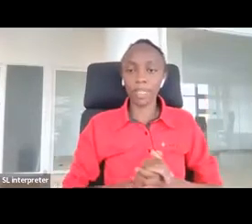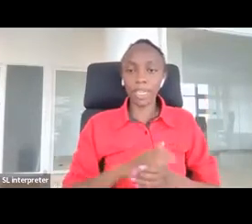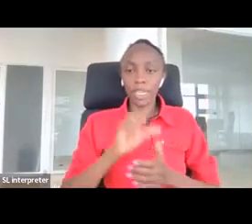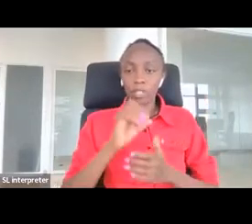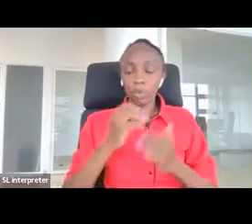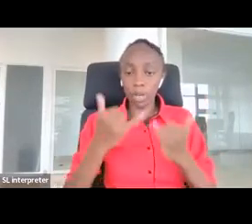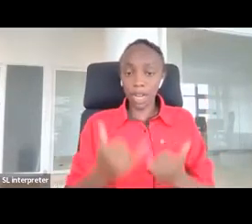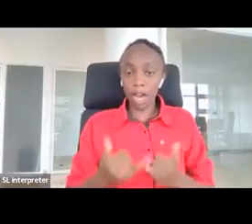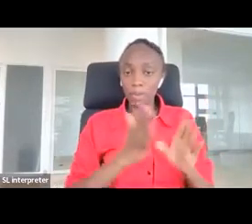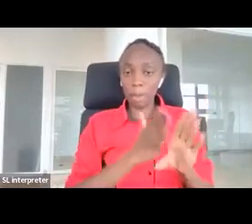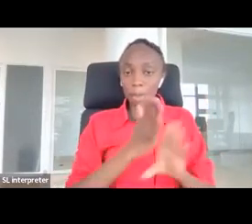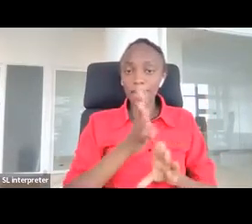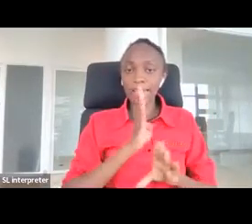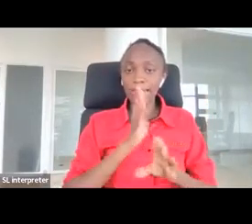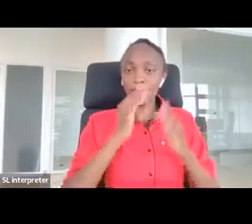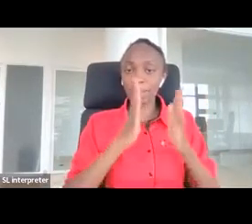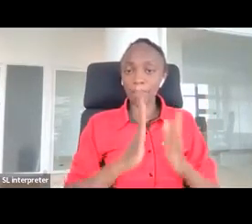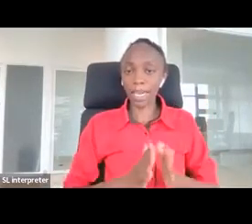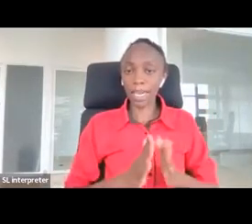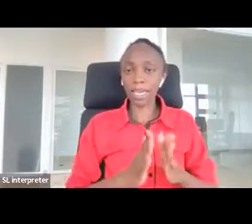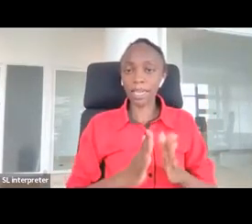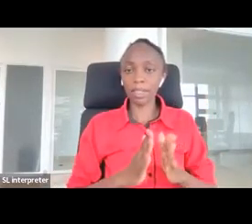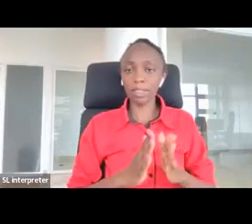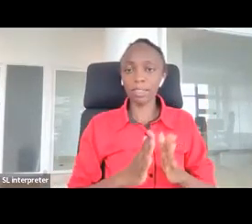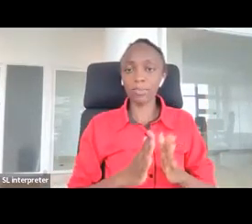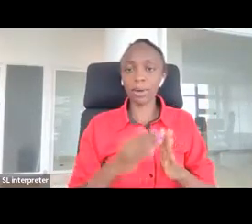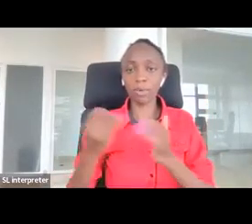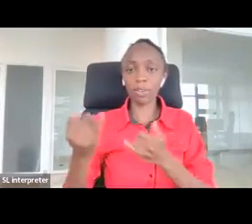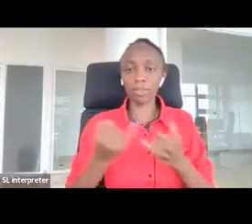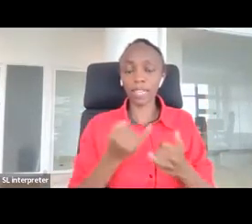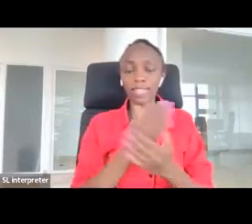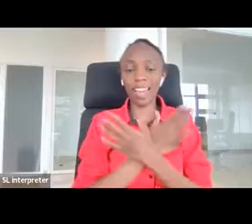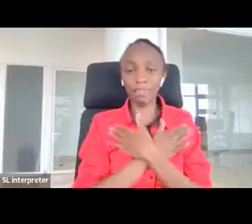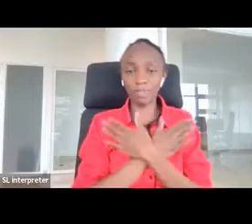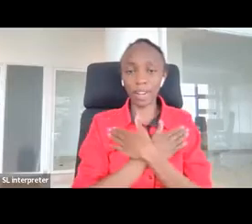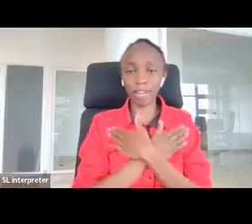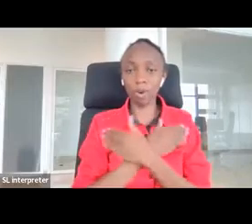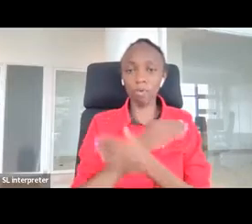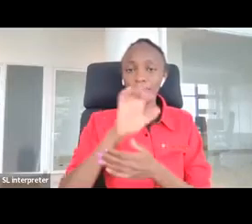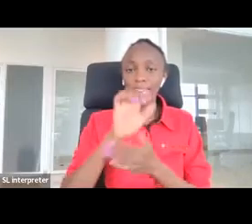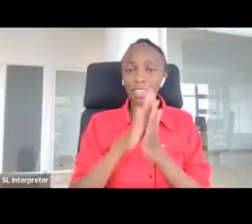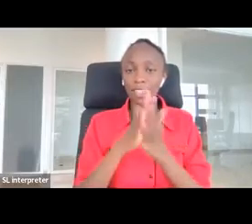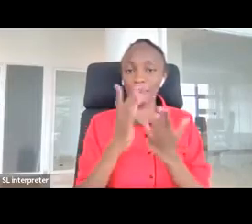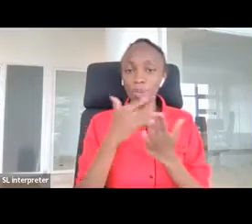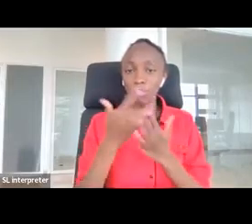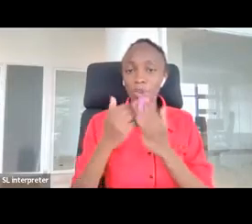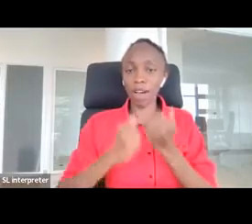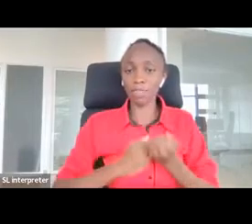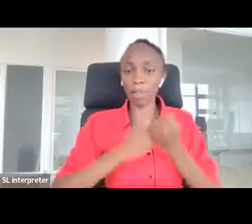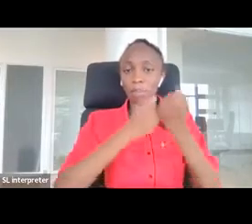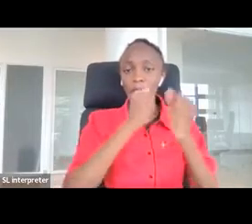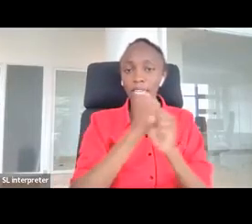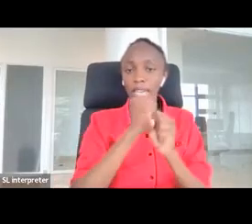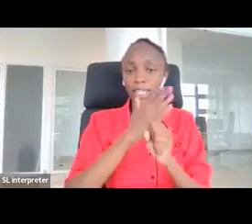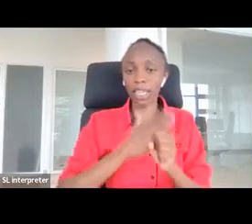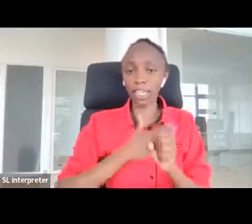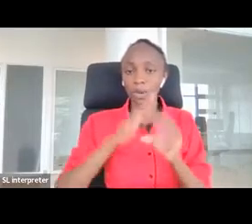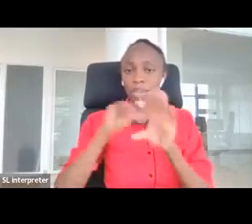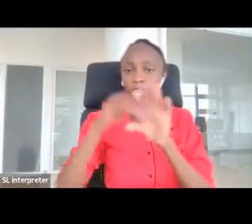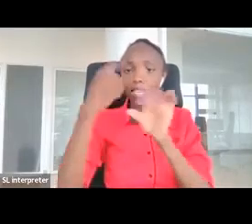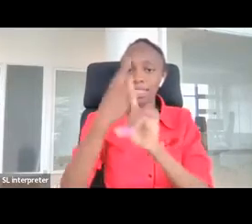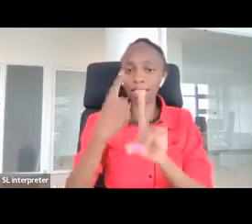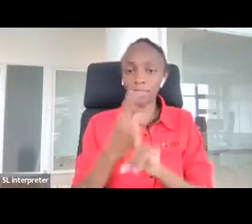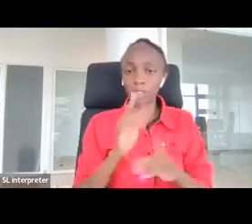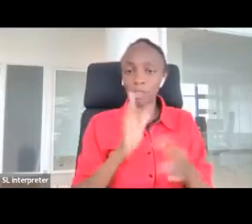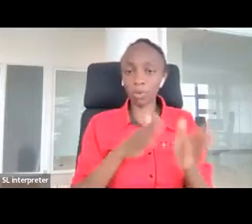speech, I'd like to bring to us a friend to Ikitabu who has supported the work we do in numerous ways. Let